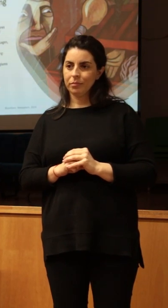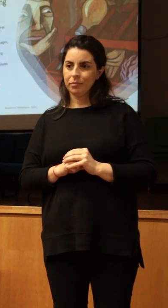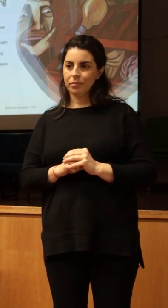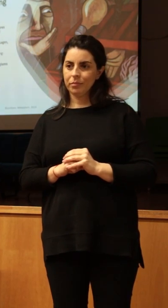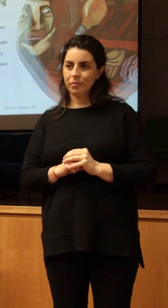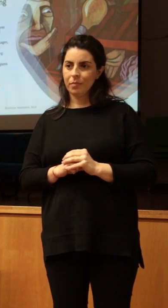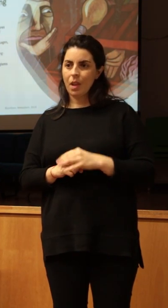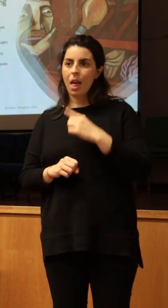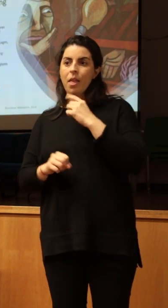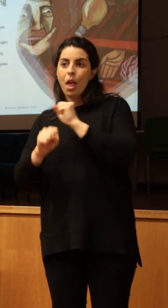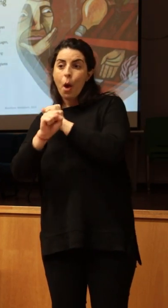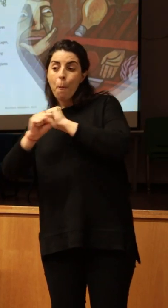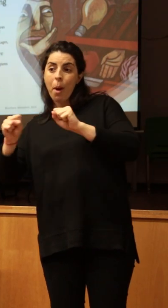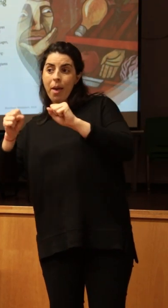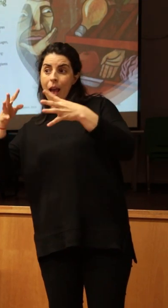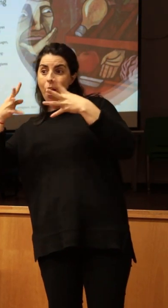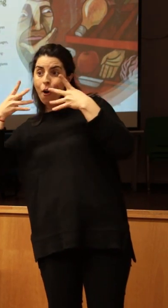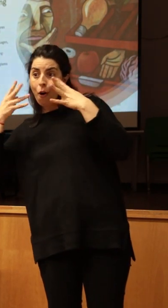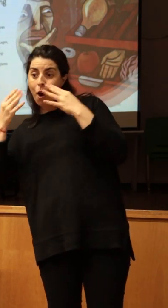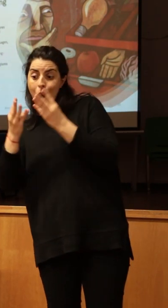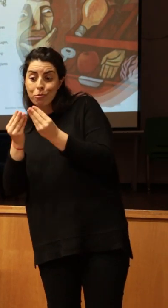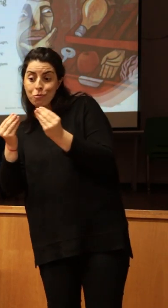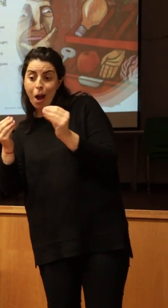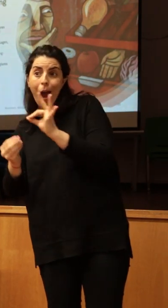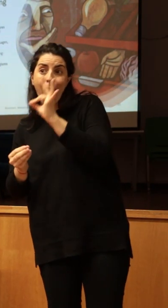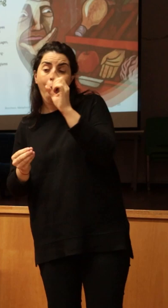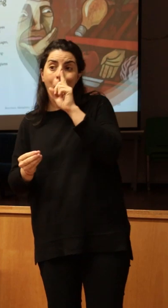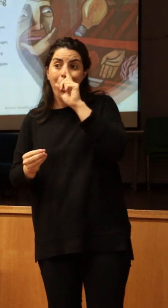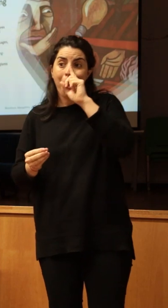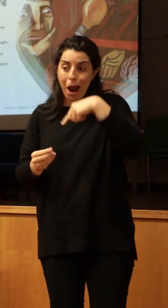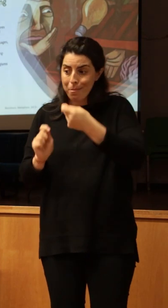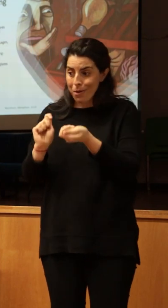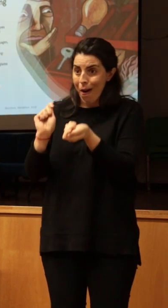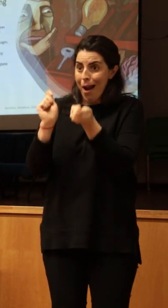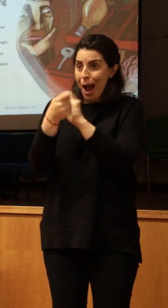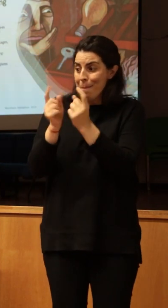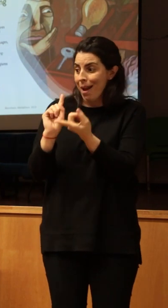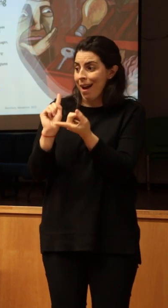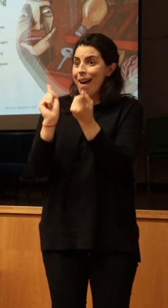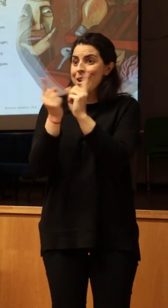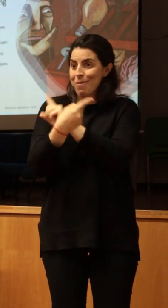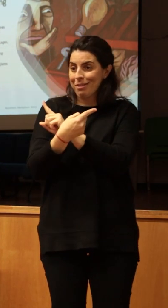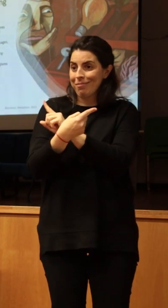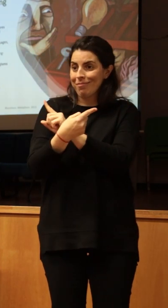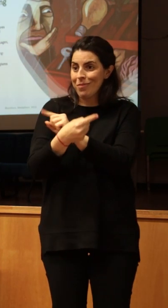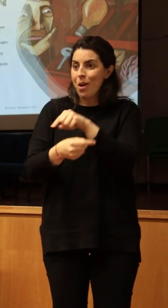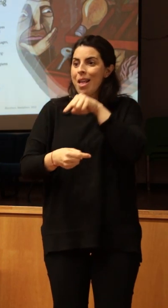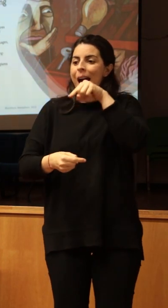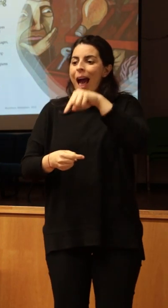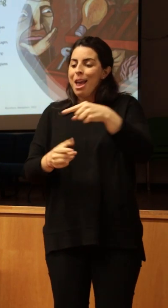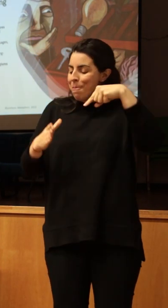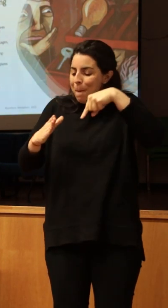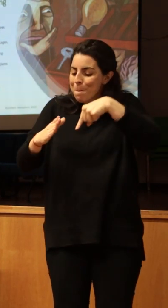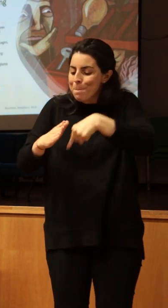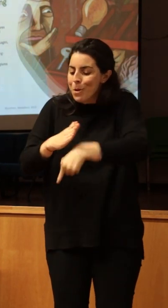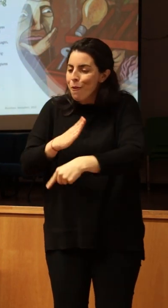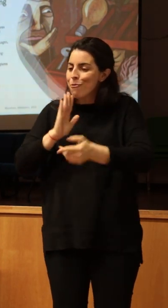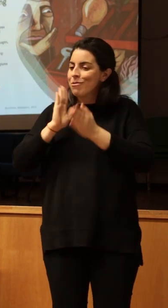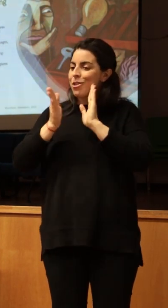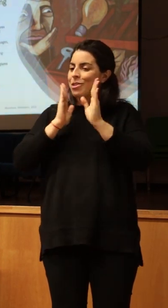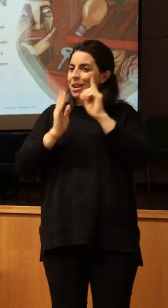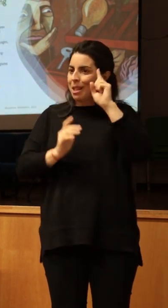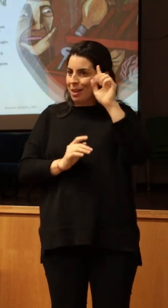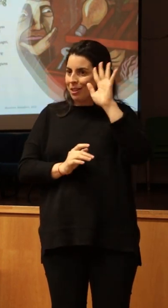heart of therapy. Y eso es una cosa muy interesante porque entonces uno ahí puede llegar a lo que es el corazón de la terapia. Right, and that would